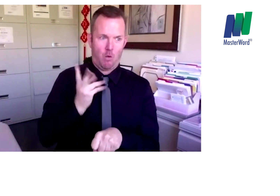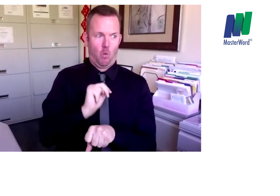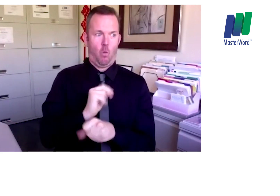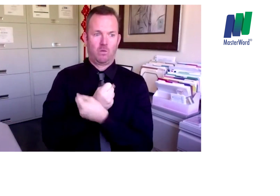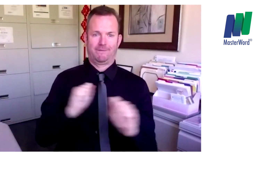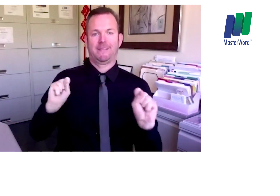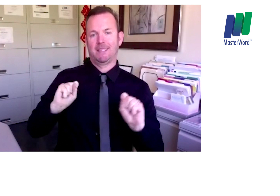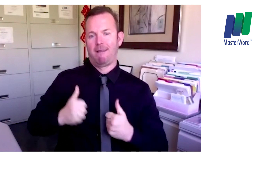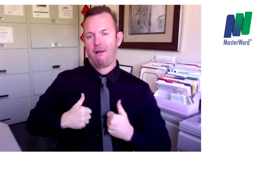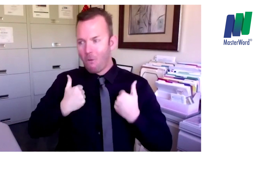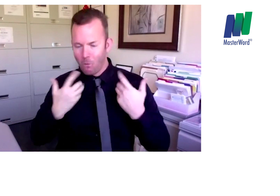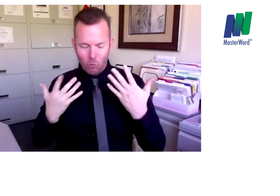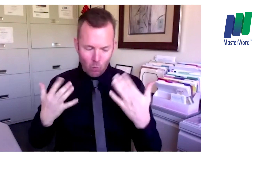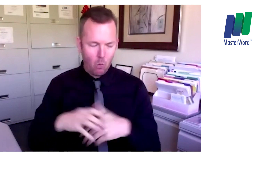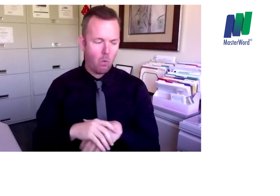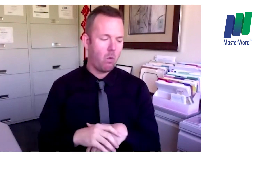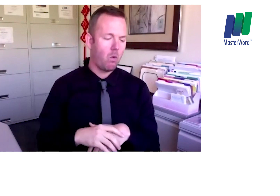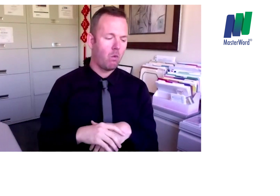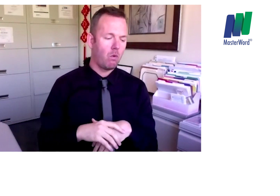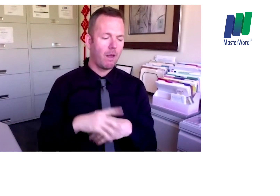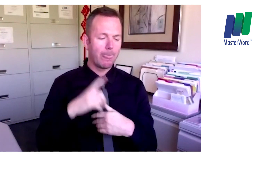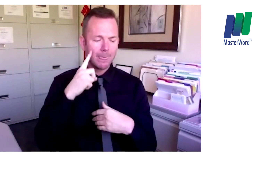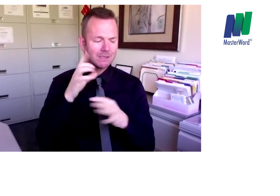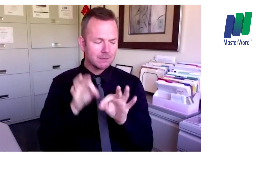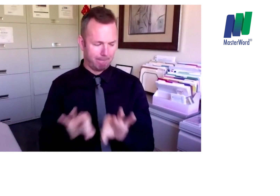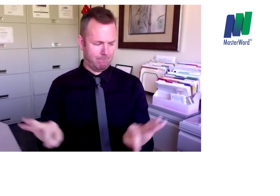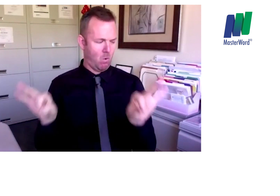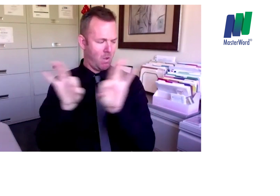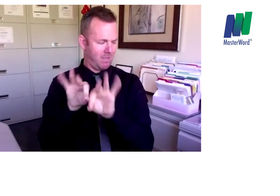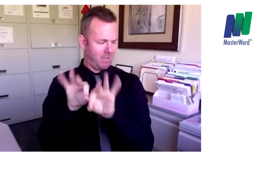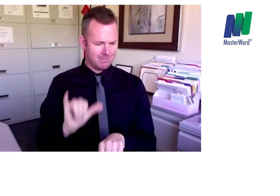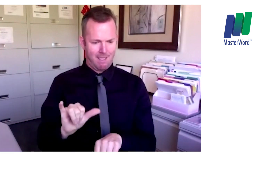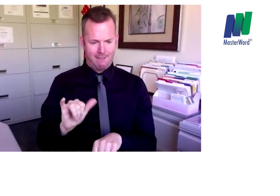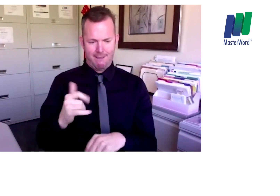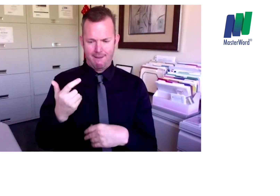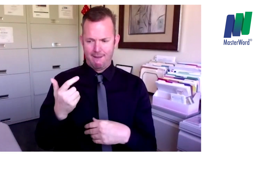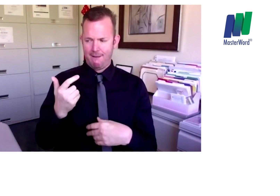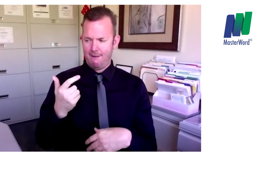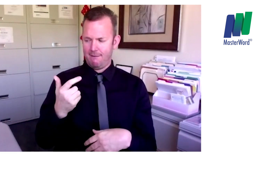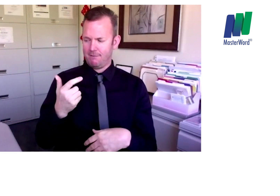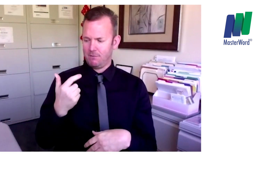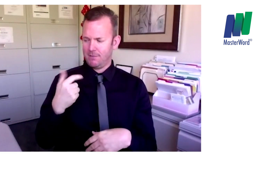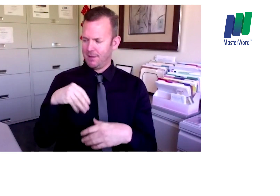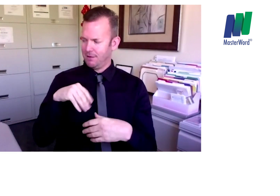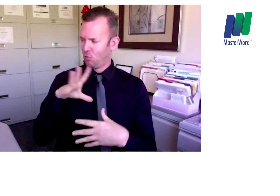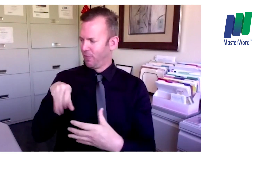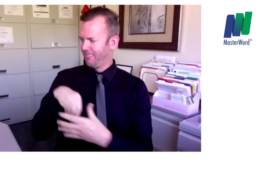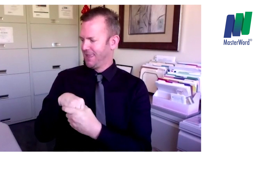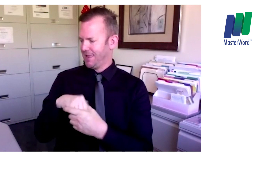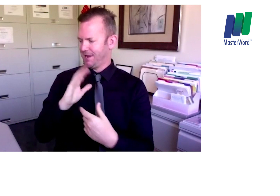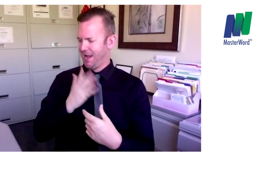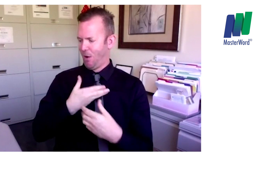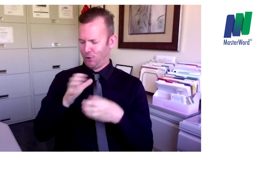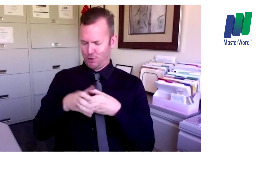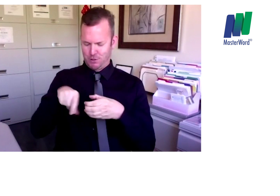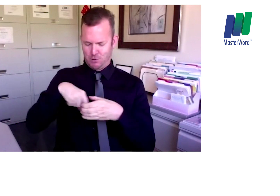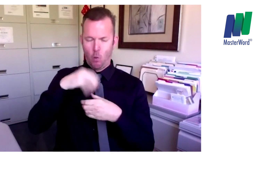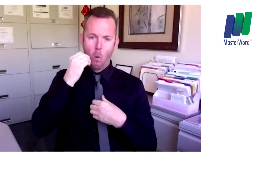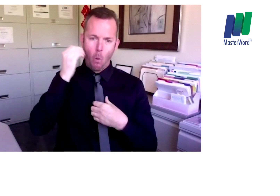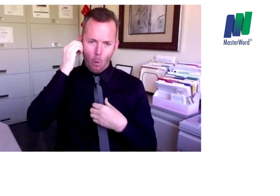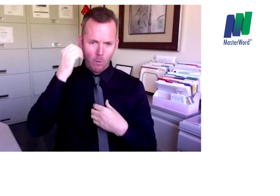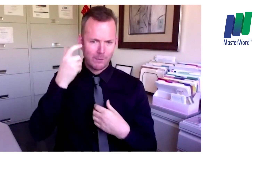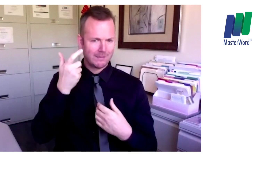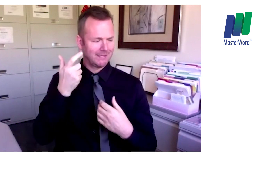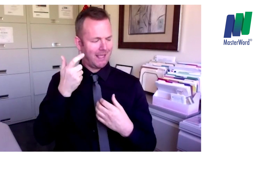miscommunication? We have to work every day for our own safety to know what's going on. And the importance of all of that is that